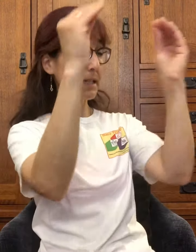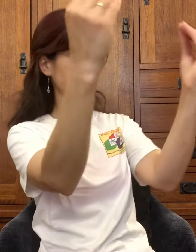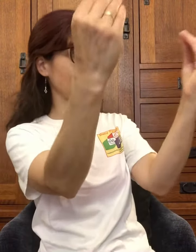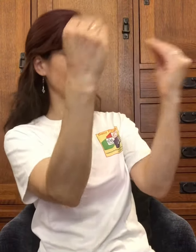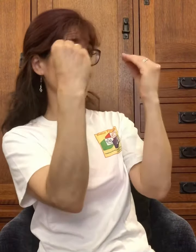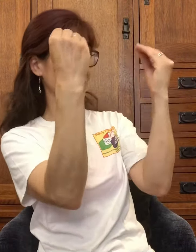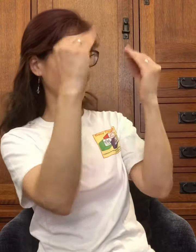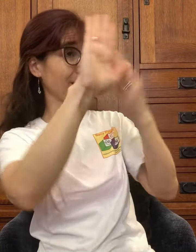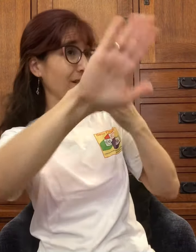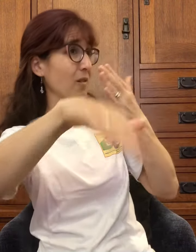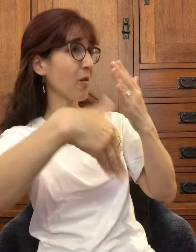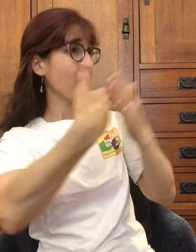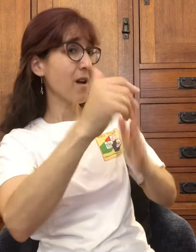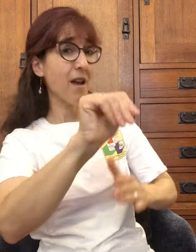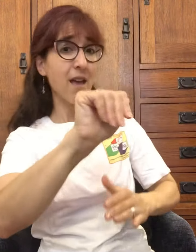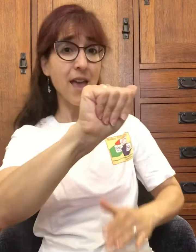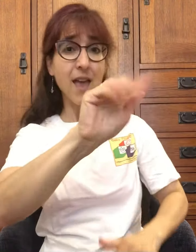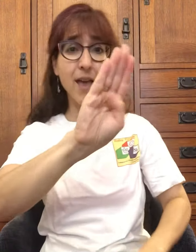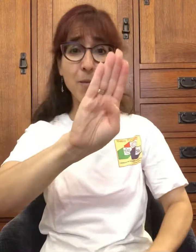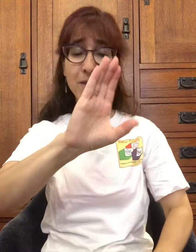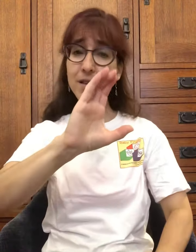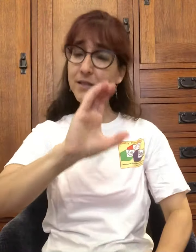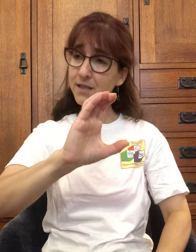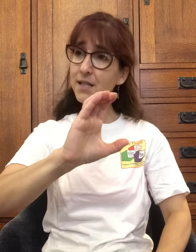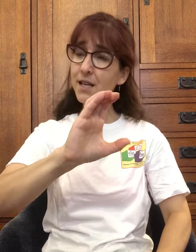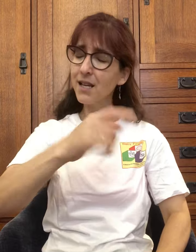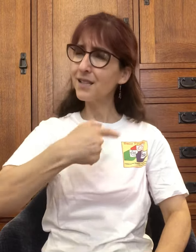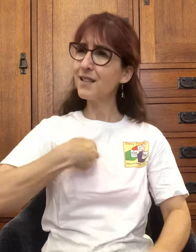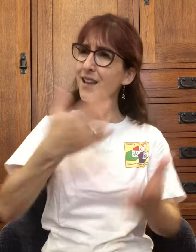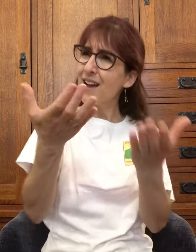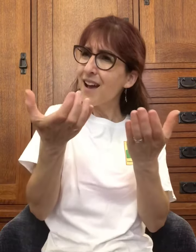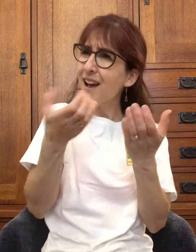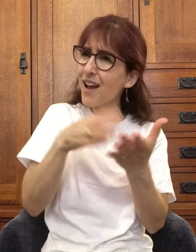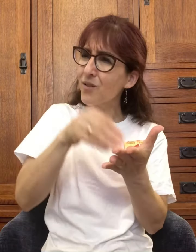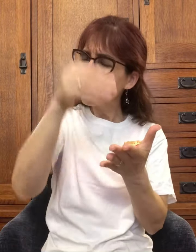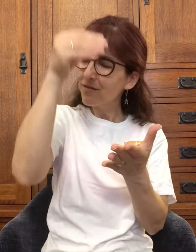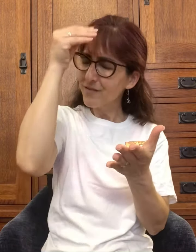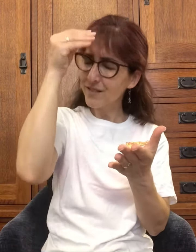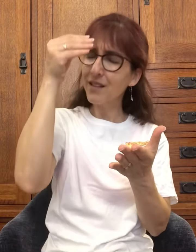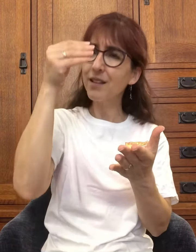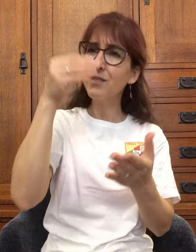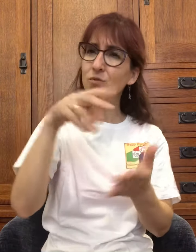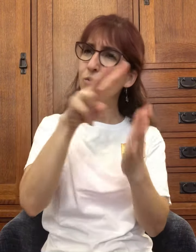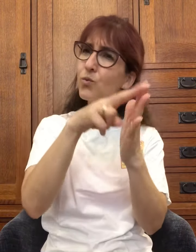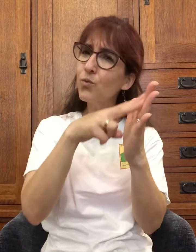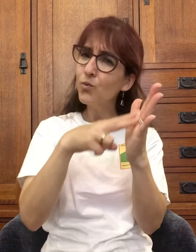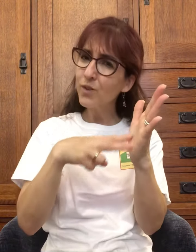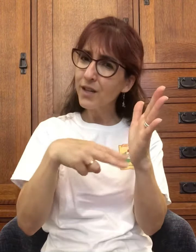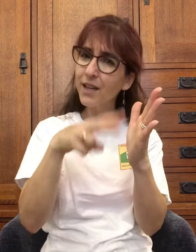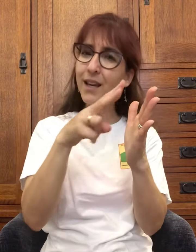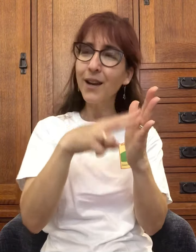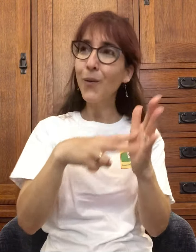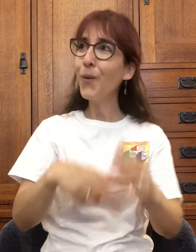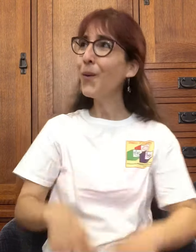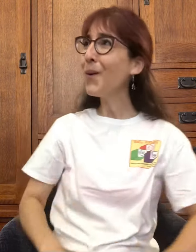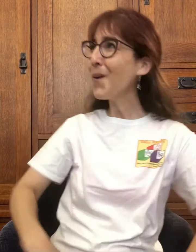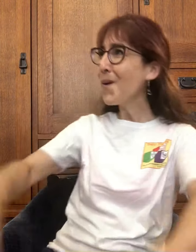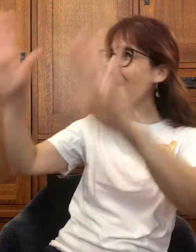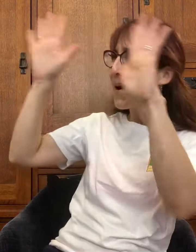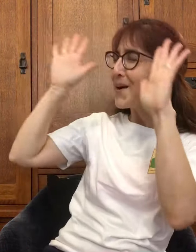Teach me all my ABCs. I would love to read. How exciting.